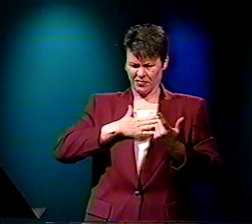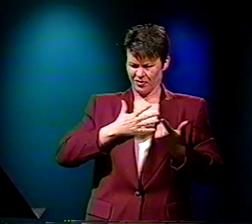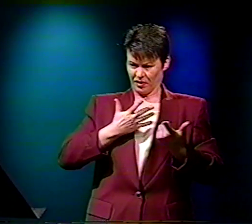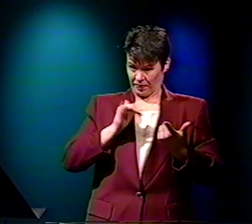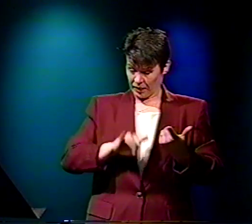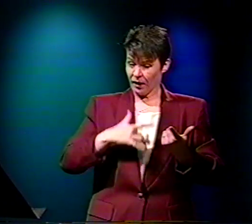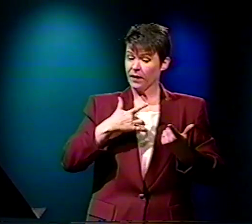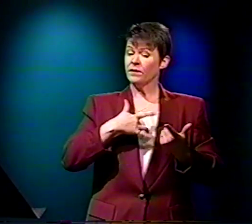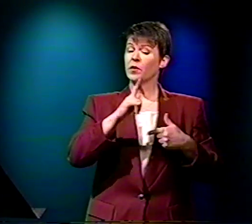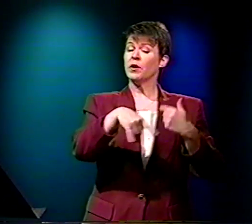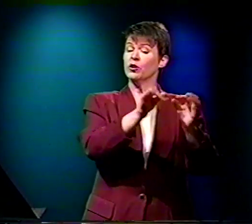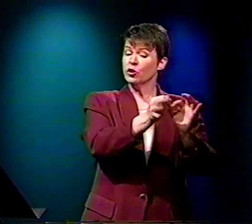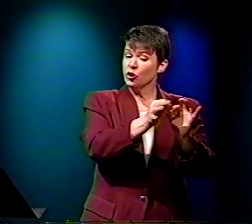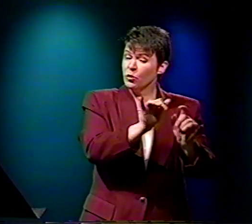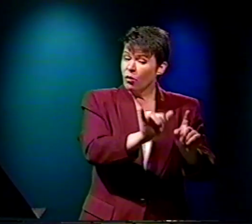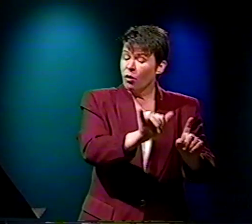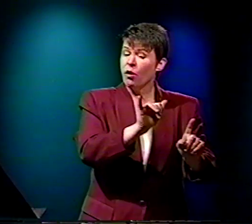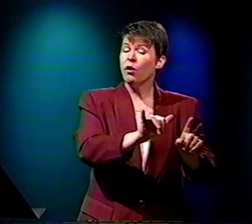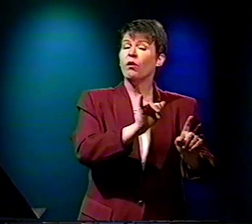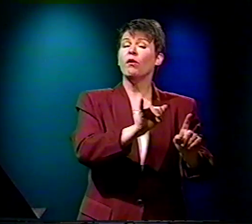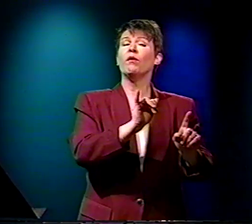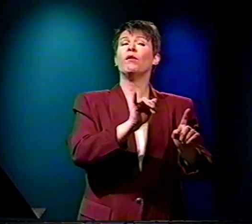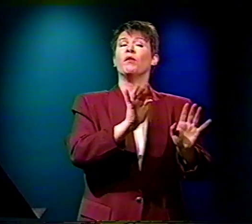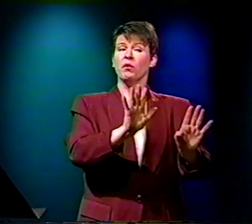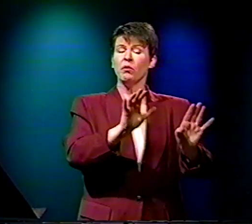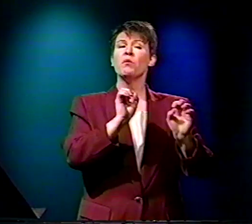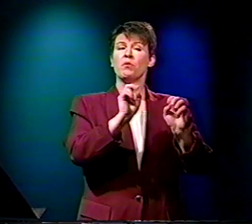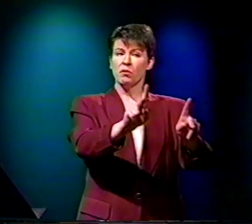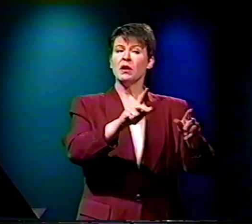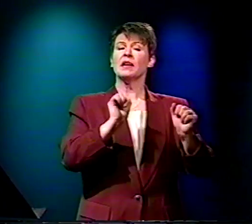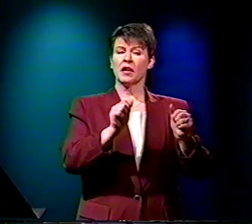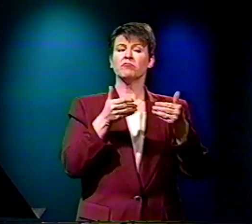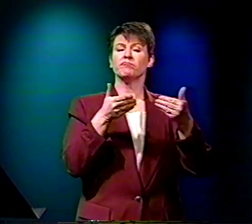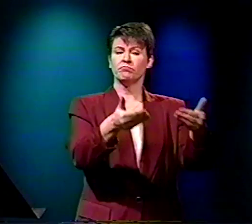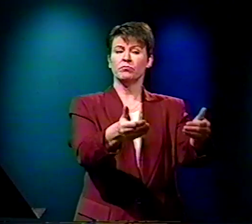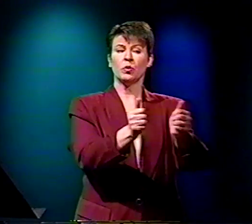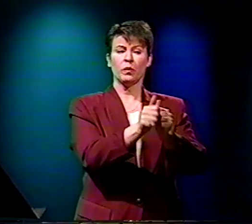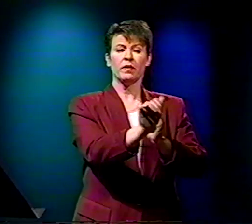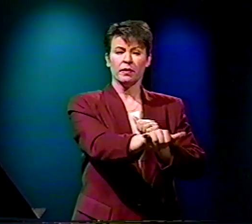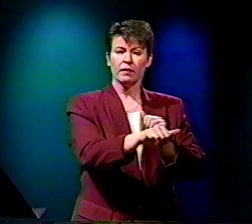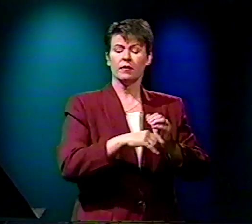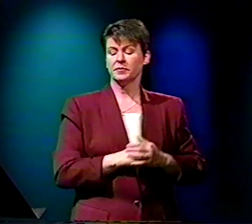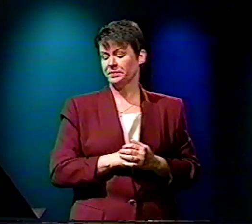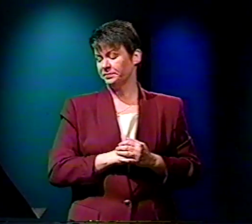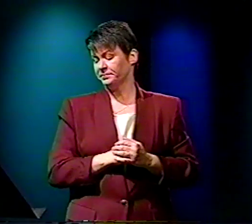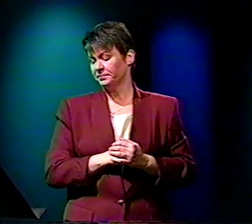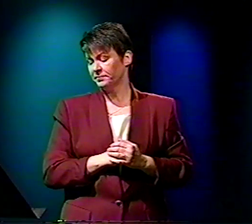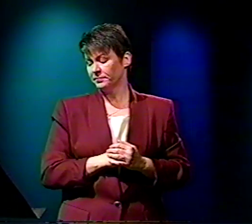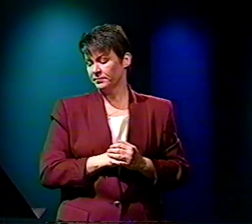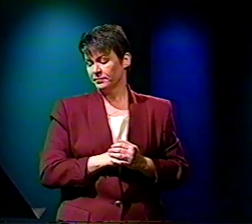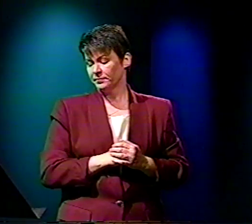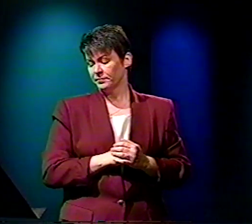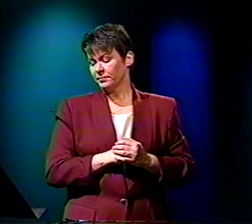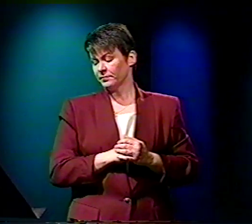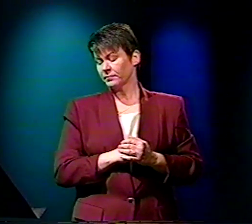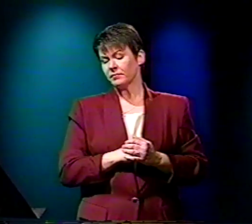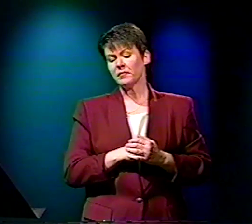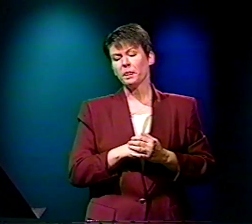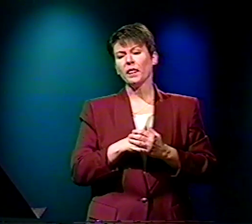They have to be able to recognize the fact that if those are their feelings about interpreter services, they can still go ahead and proceed with